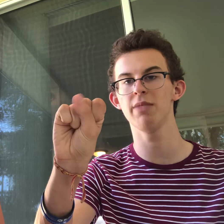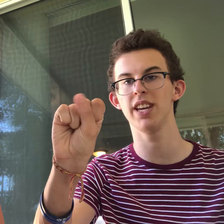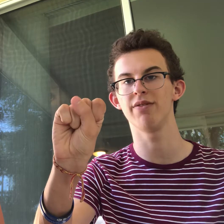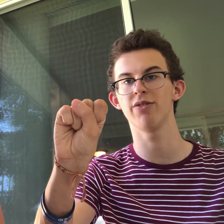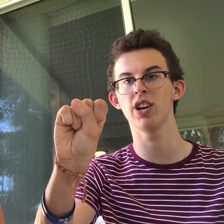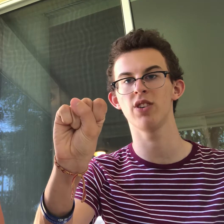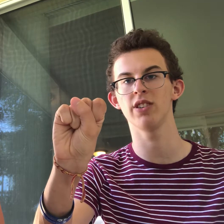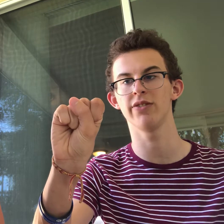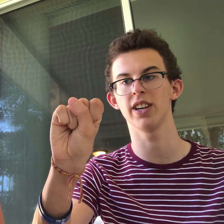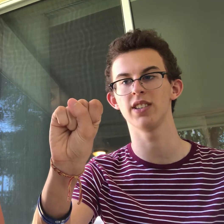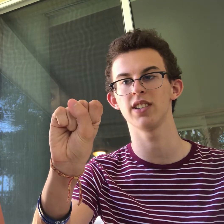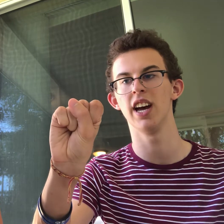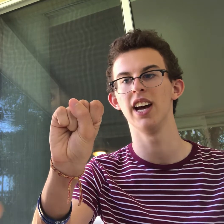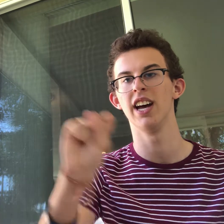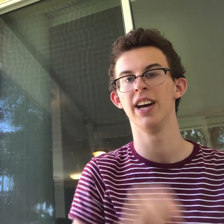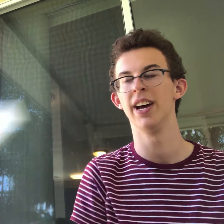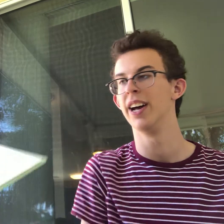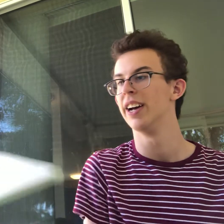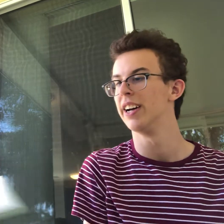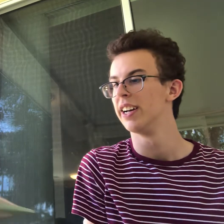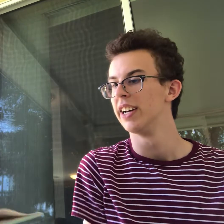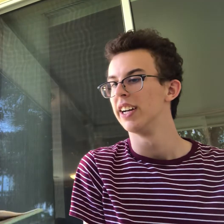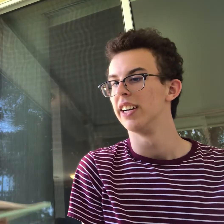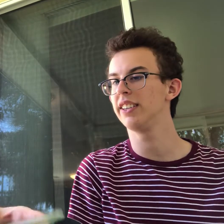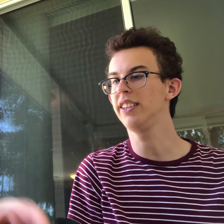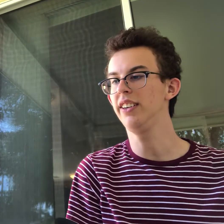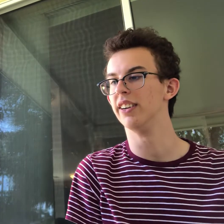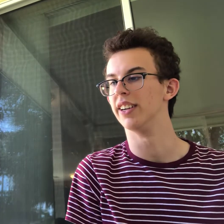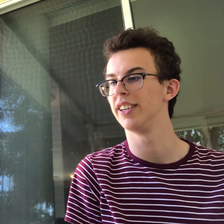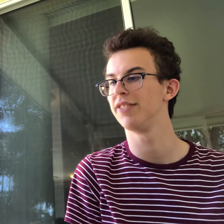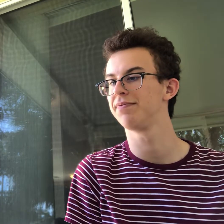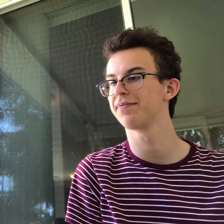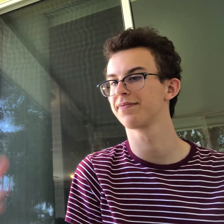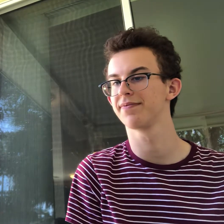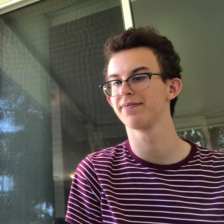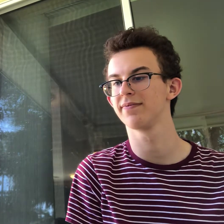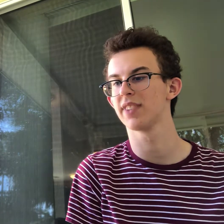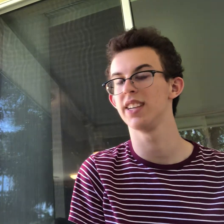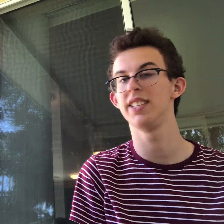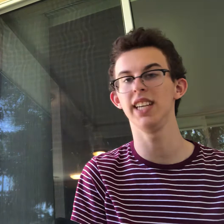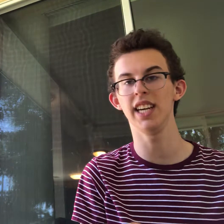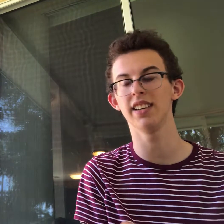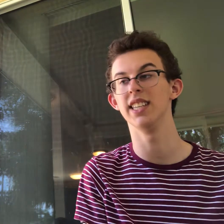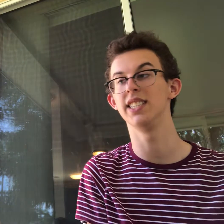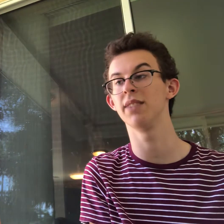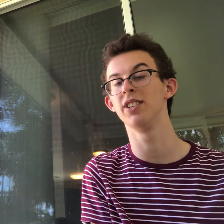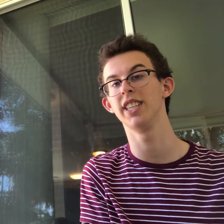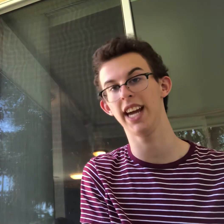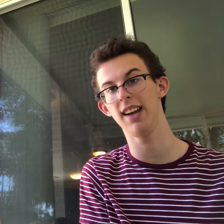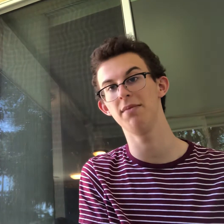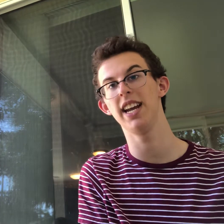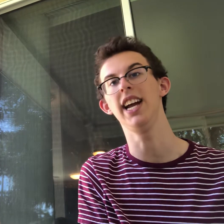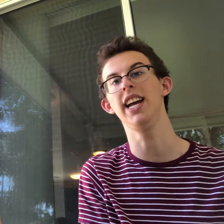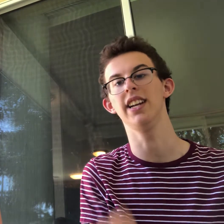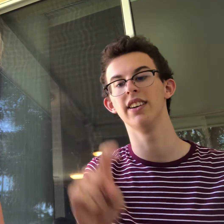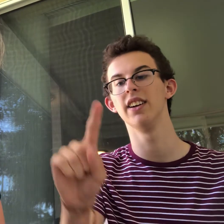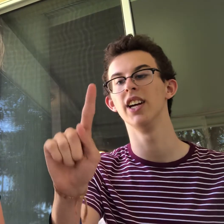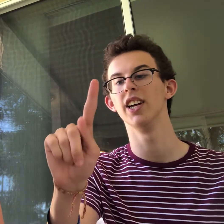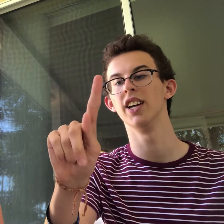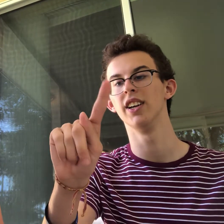thumb in front of all your fingers. T is similar to M and N.